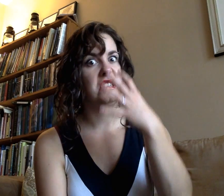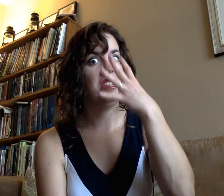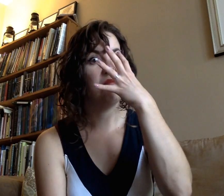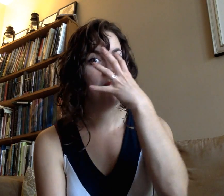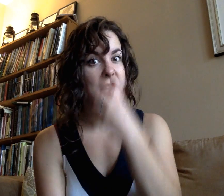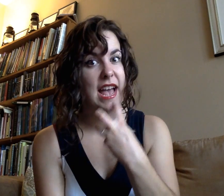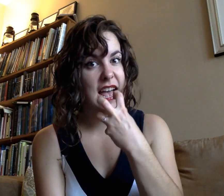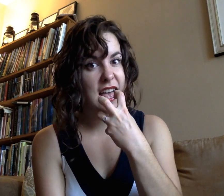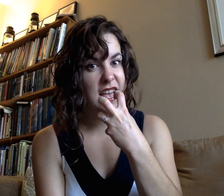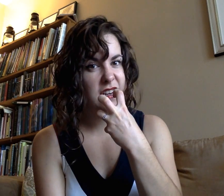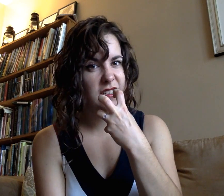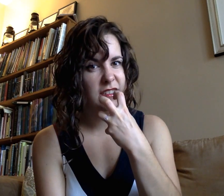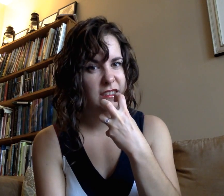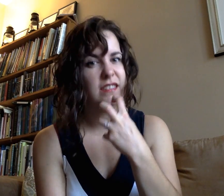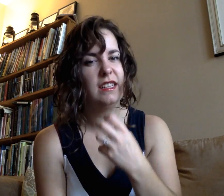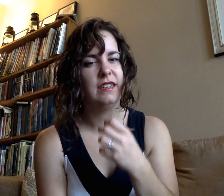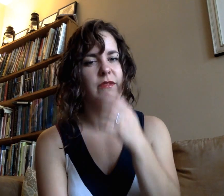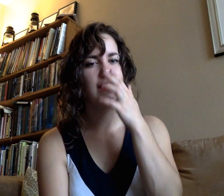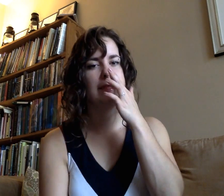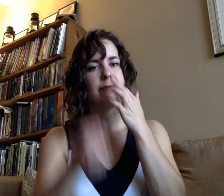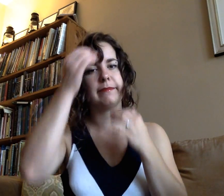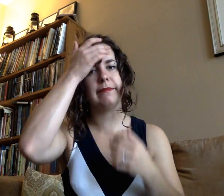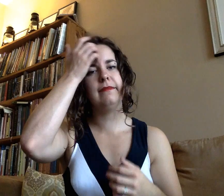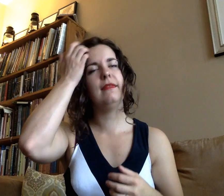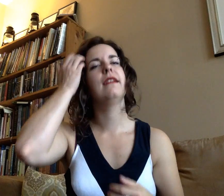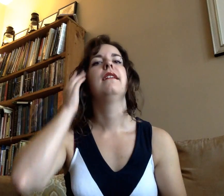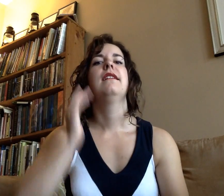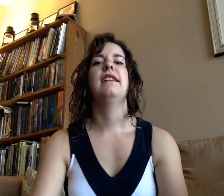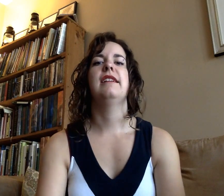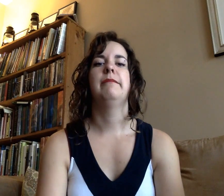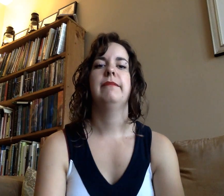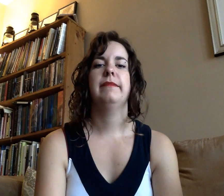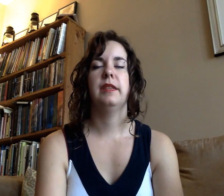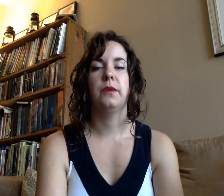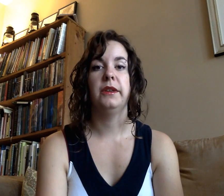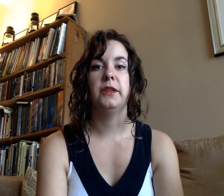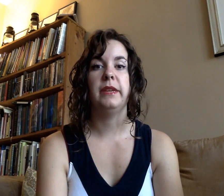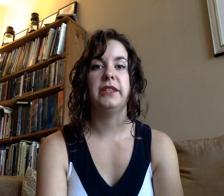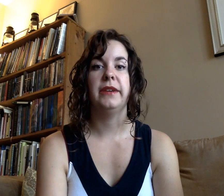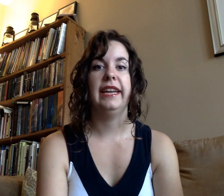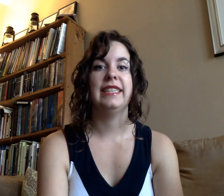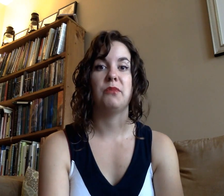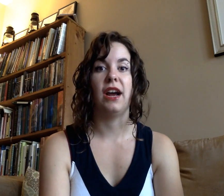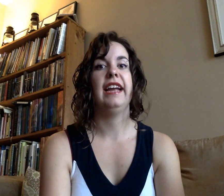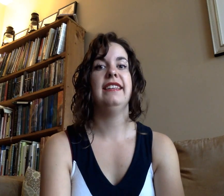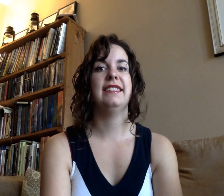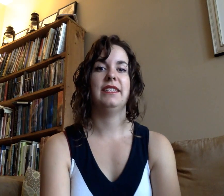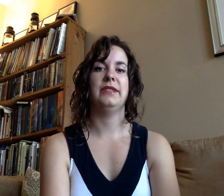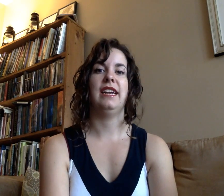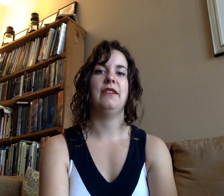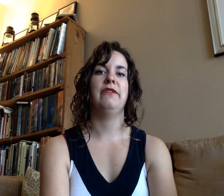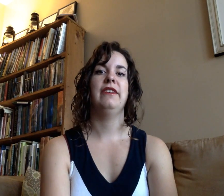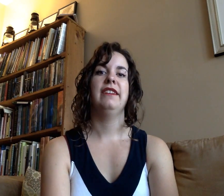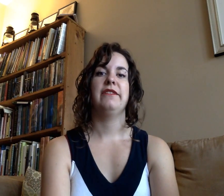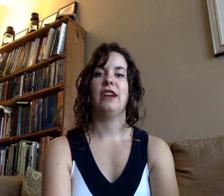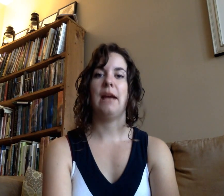you mad? See the difference? So we'll also be doing surprised. So instead of if you're happy